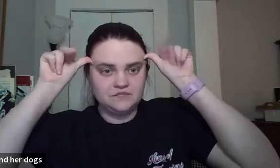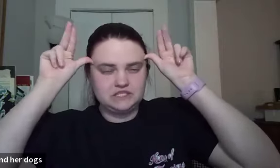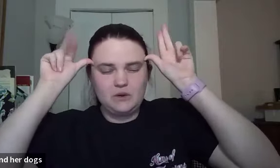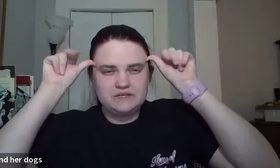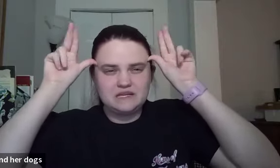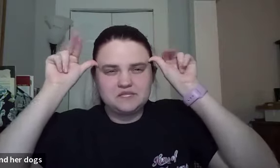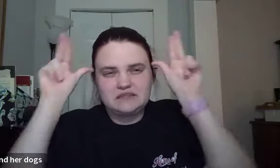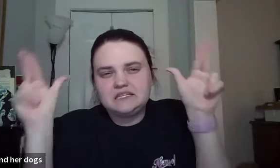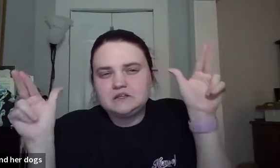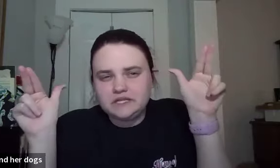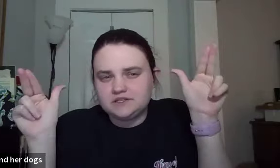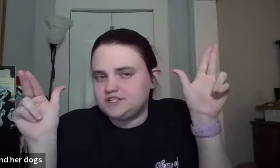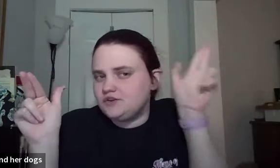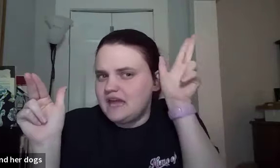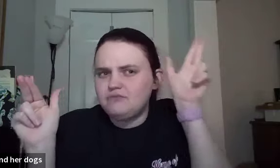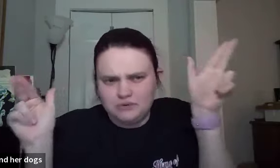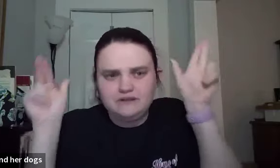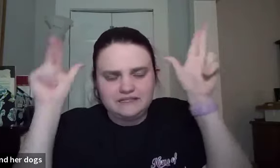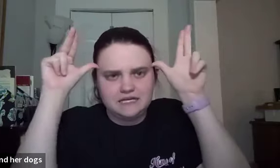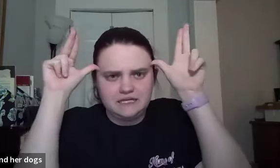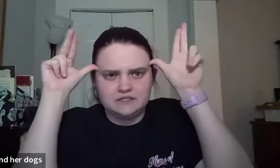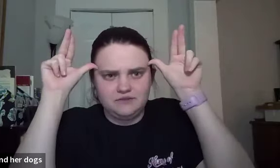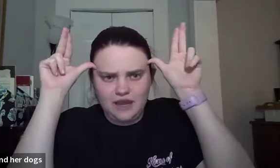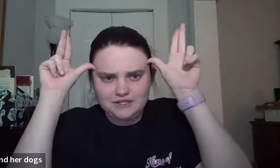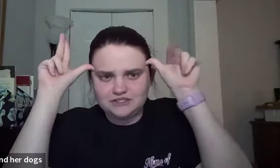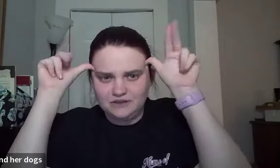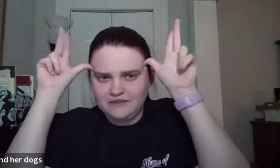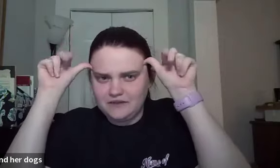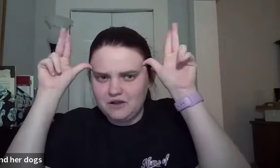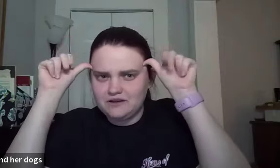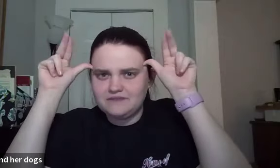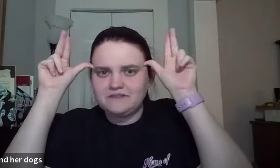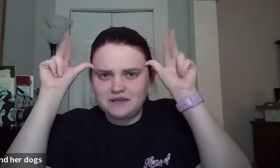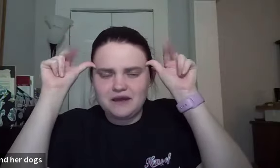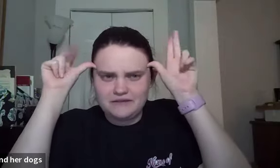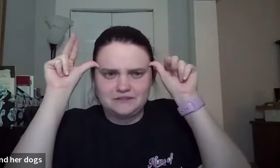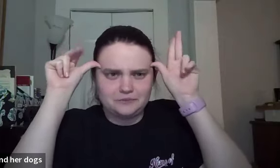Just always think about the little ears because, they have really tiny ears. If you actually look at them long enough and think about it, they do.